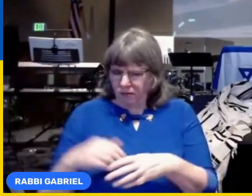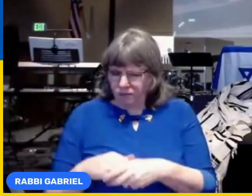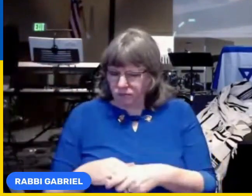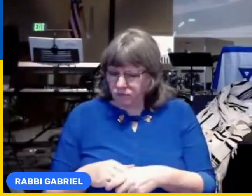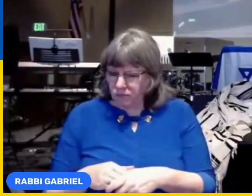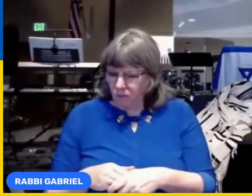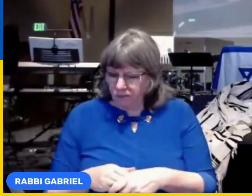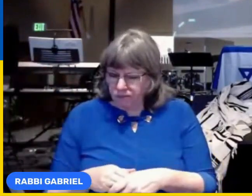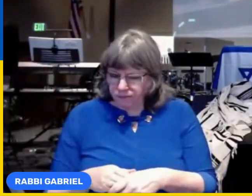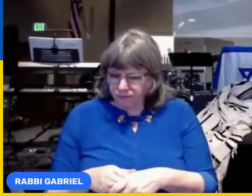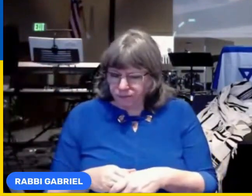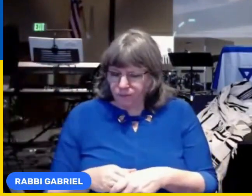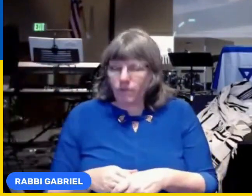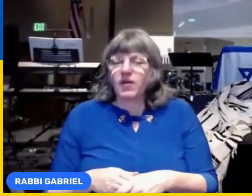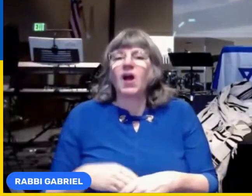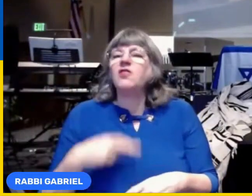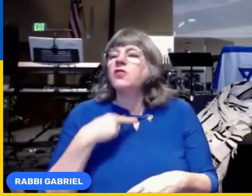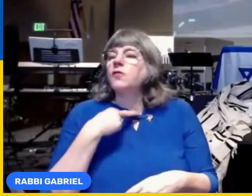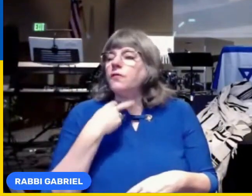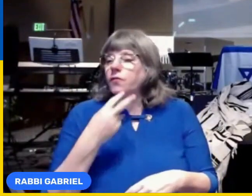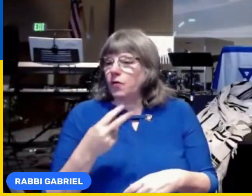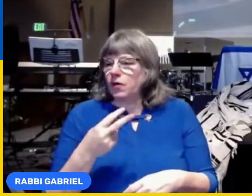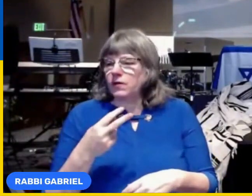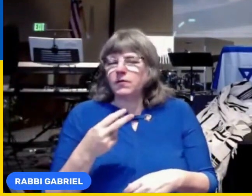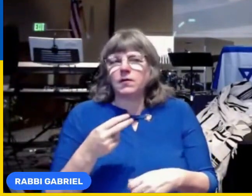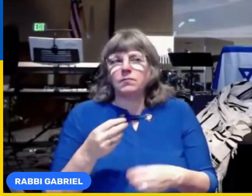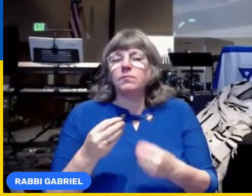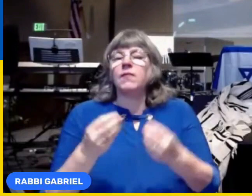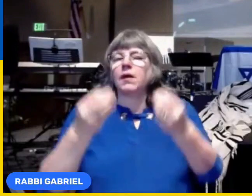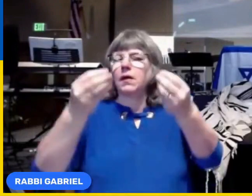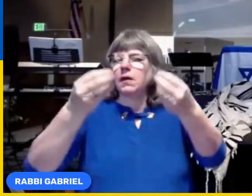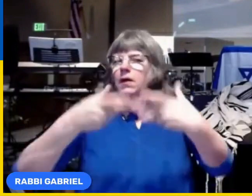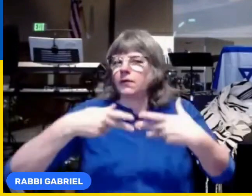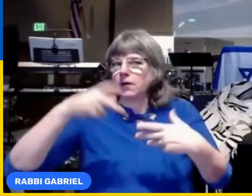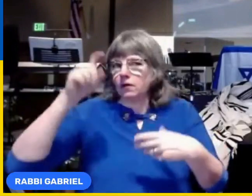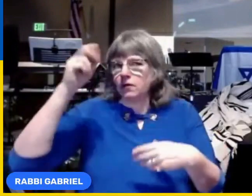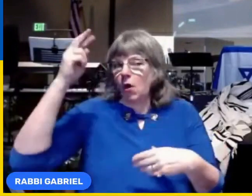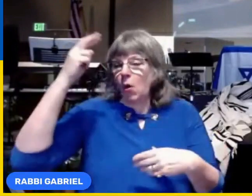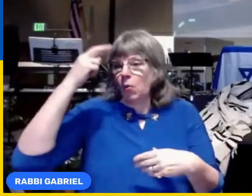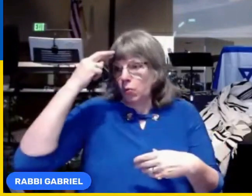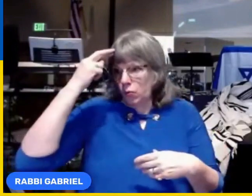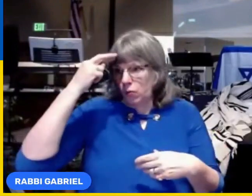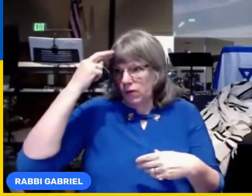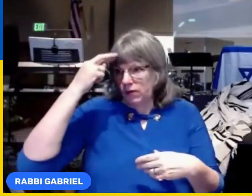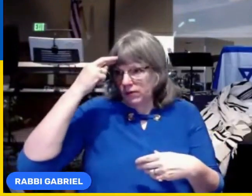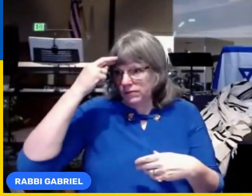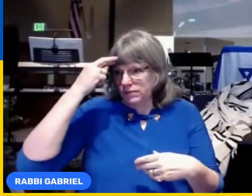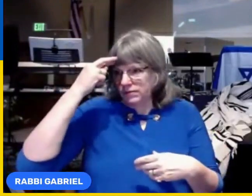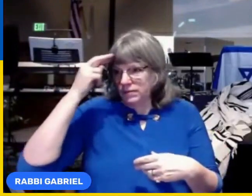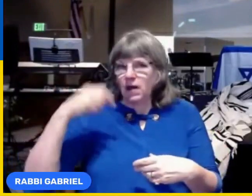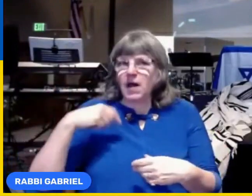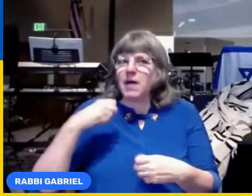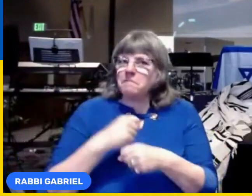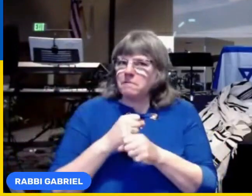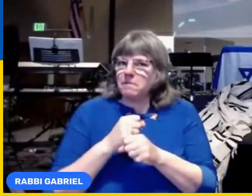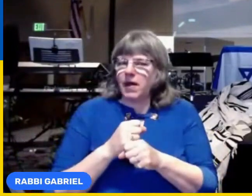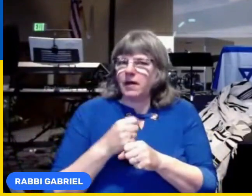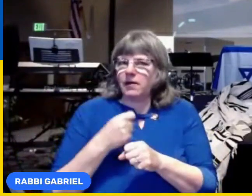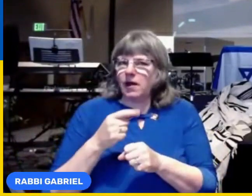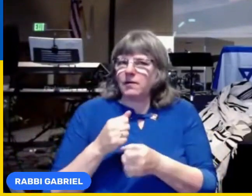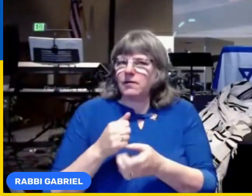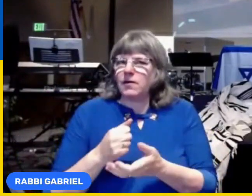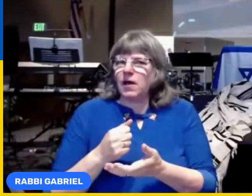It is the voice that gives logic and reason to Hashem's impossibly right